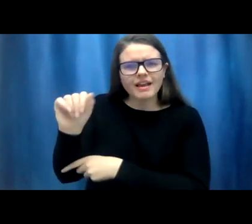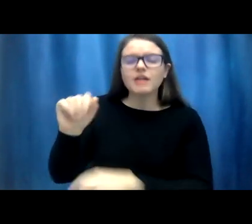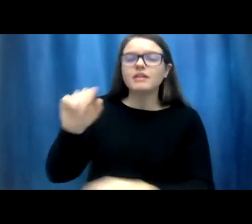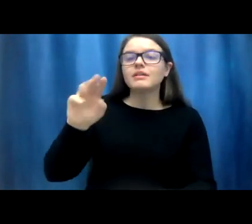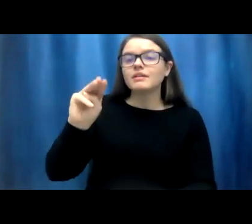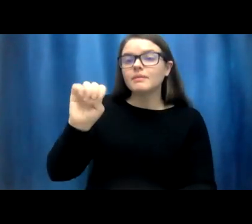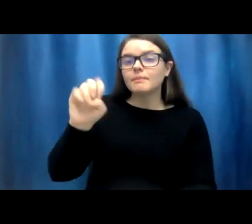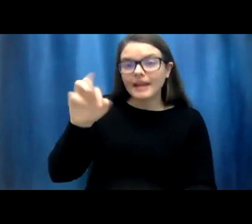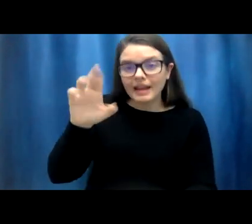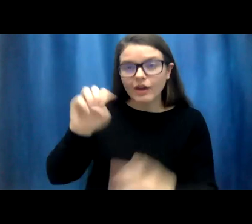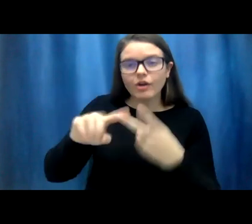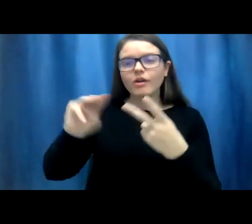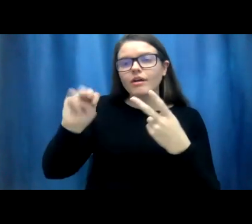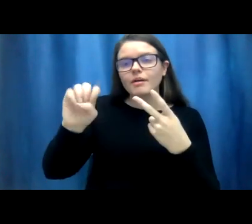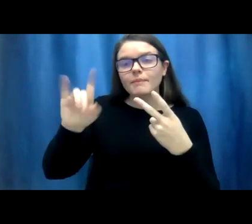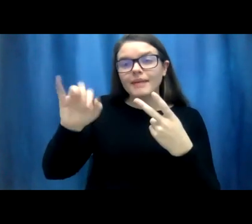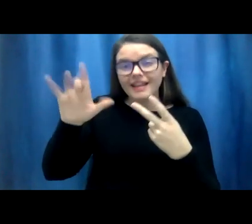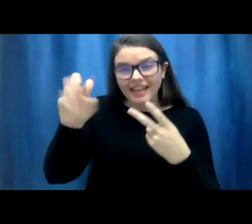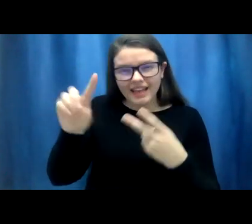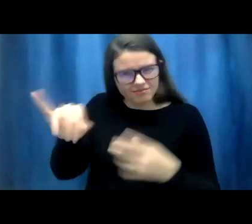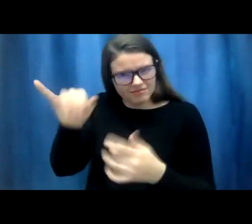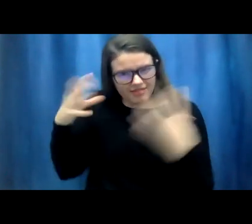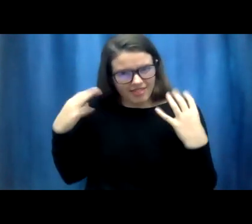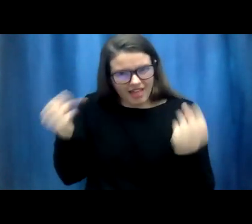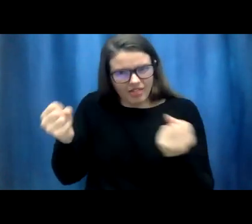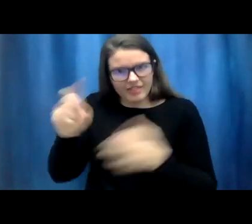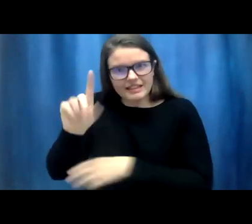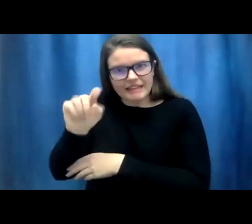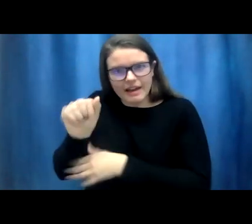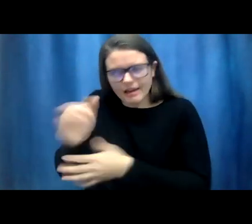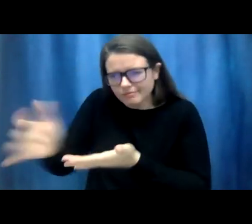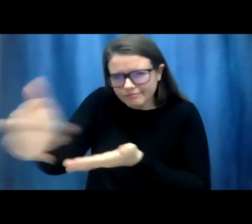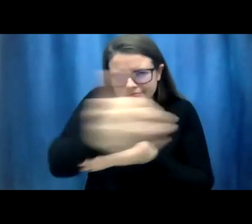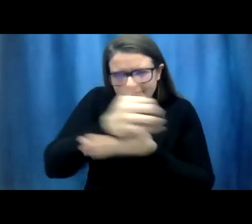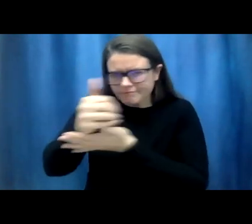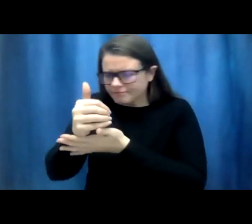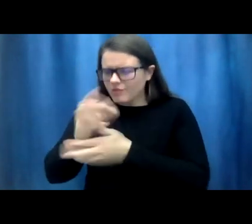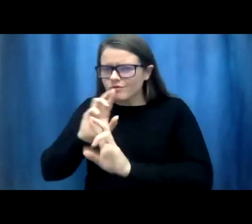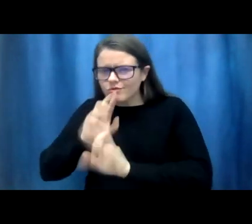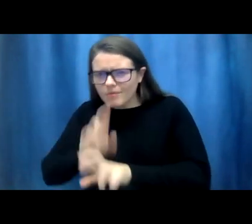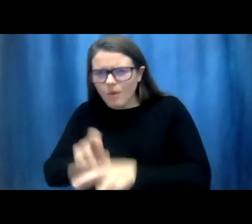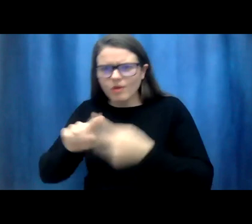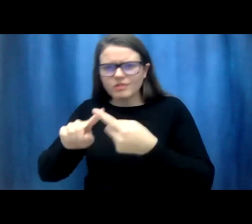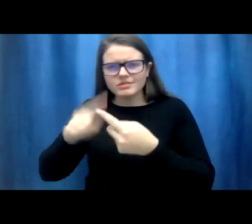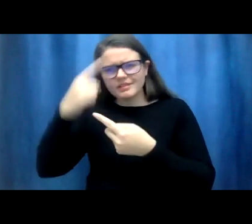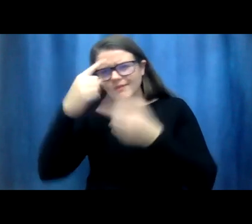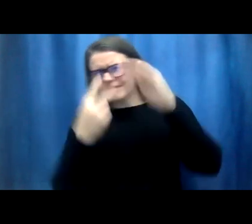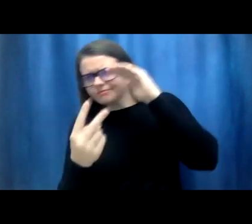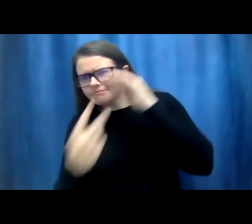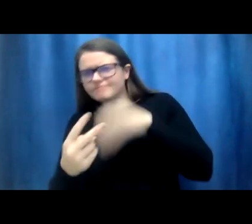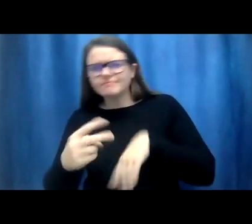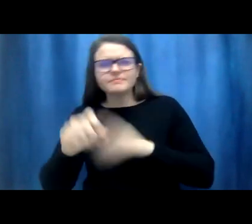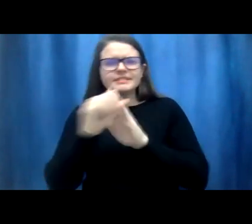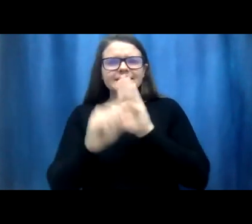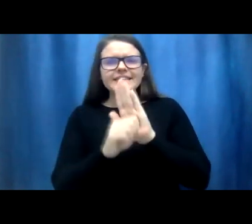Medicaid, and how they try to leverage that for their research and for reporting in terms of state needs